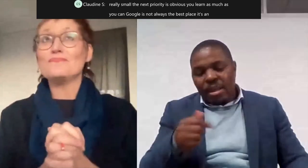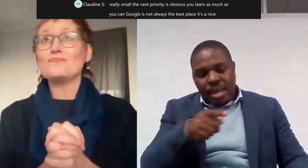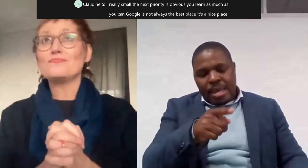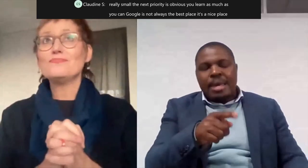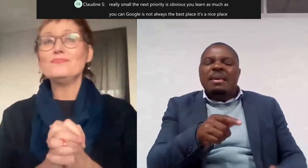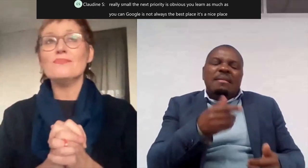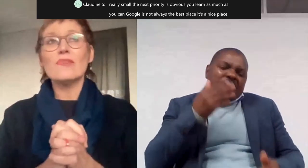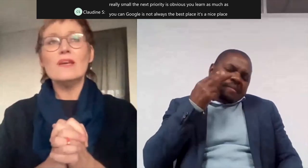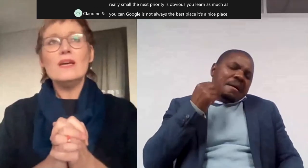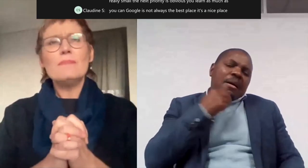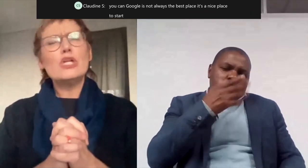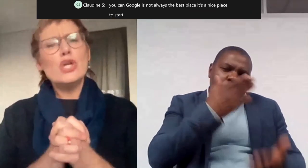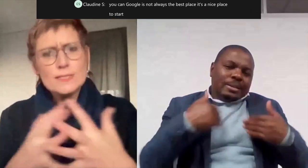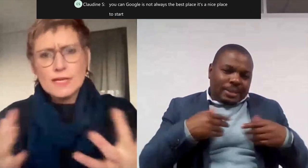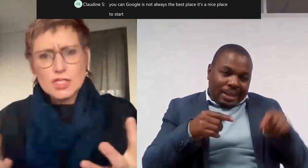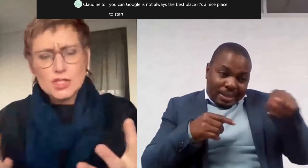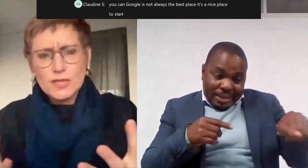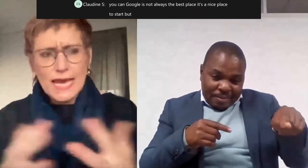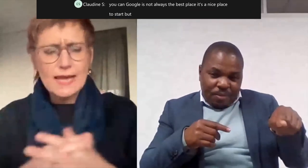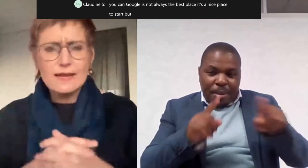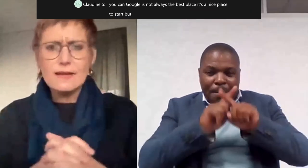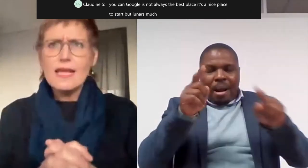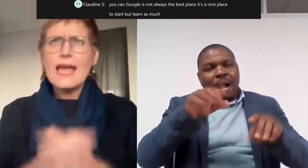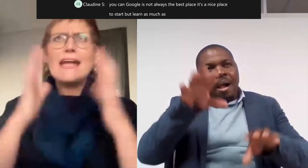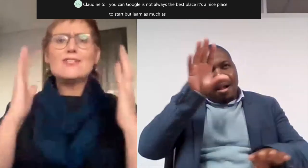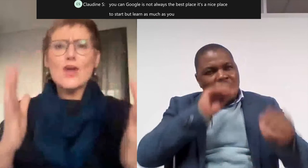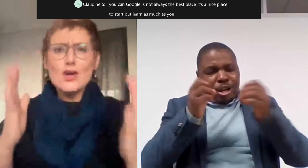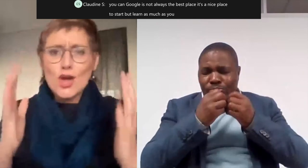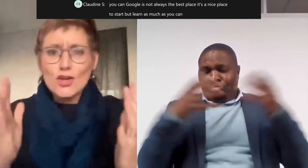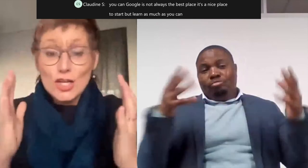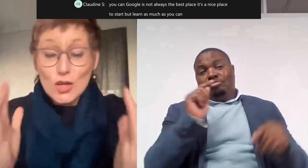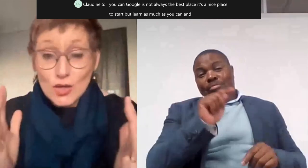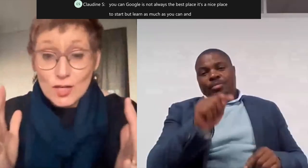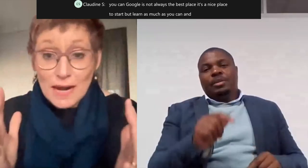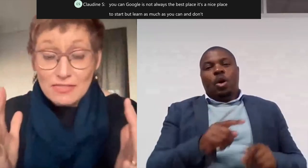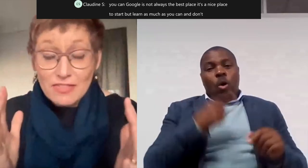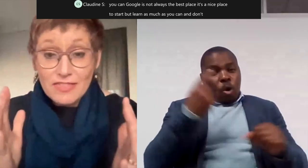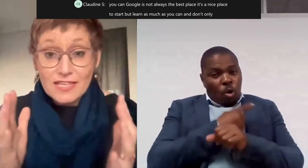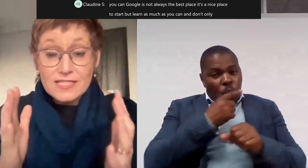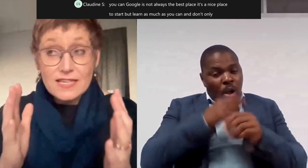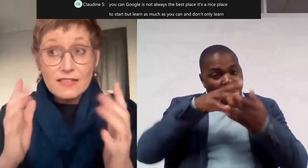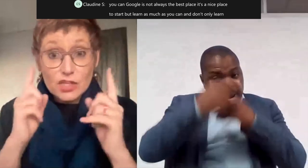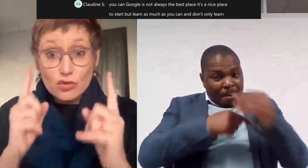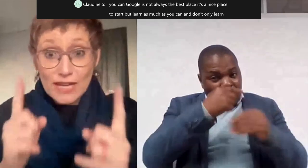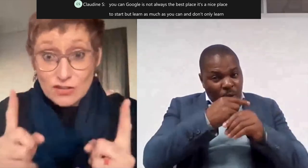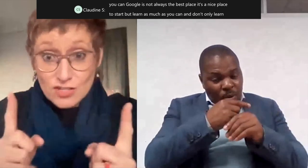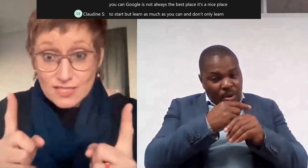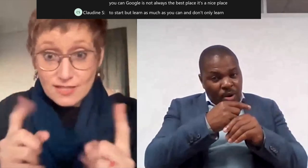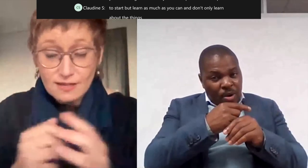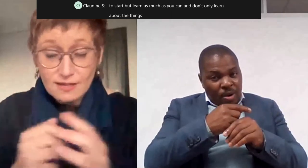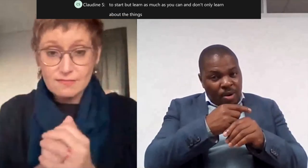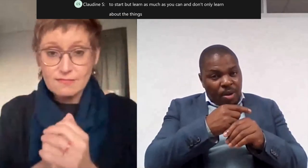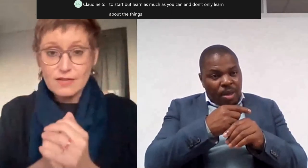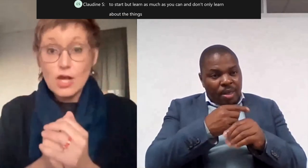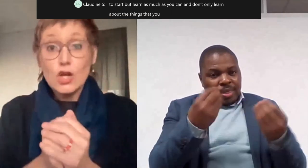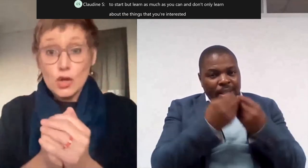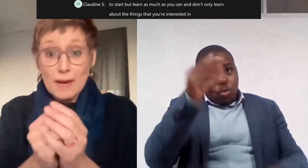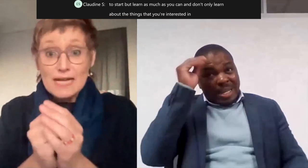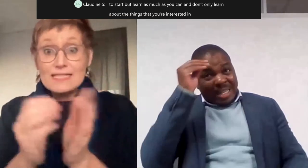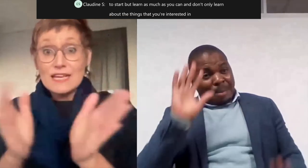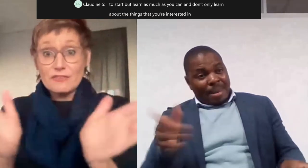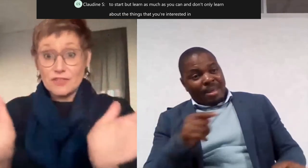start. But learn as much as you can, and don't only learn about the things that you're interested in.